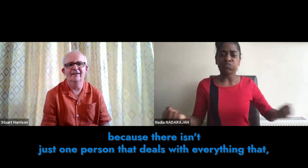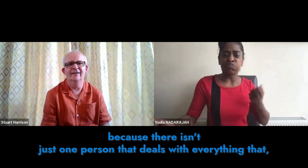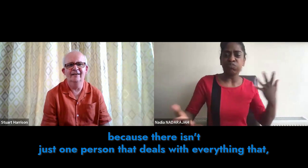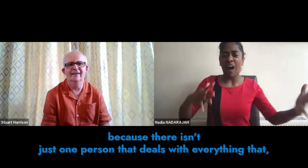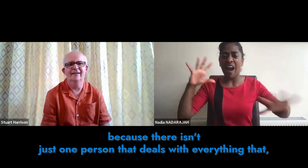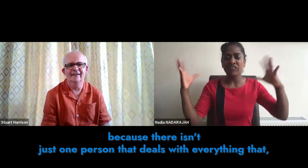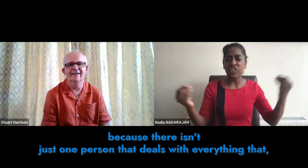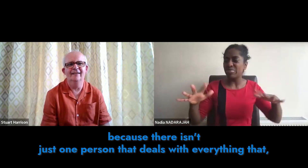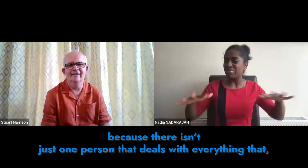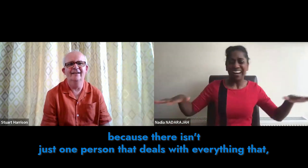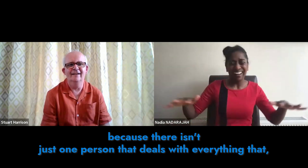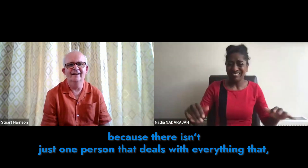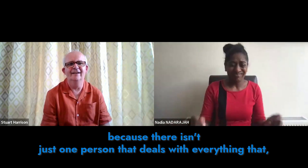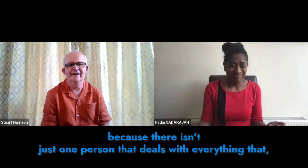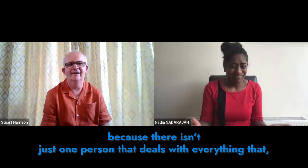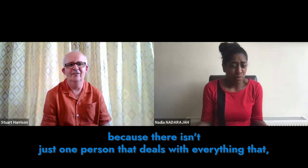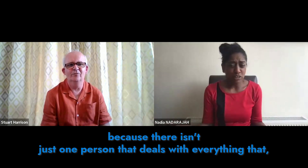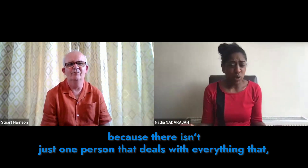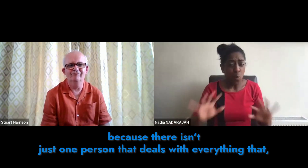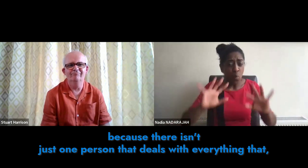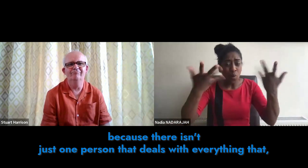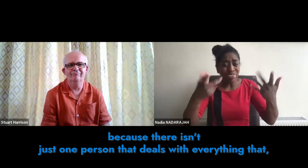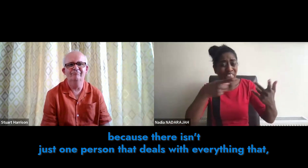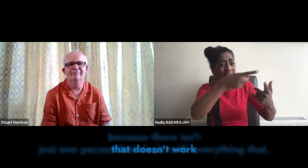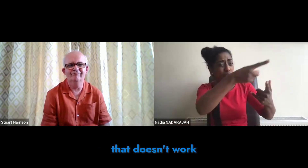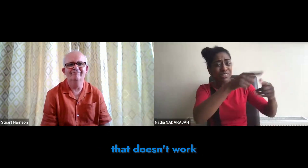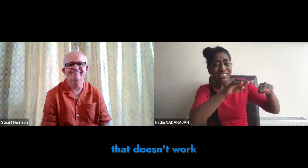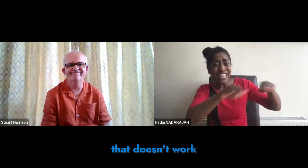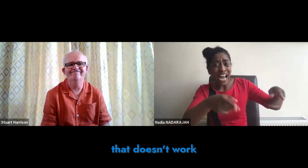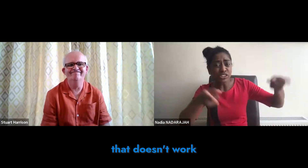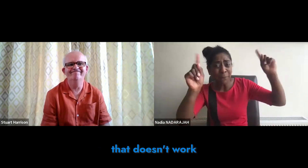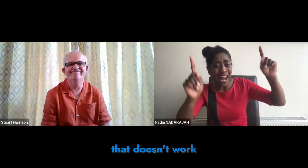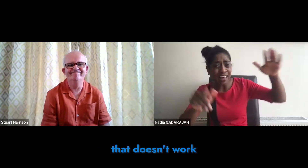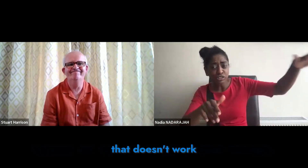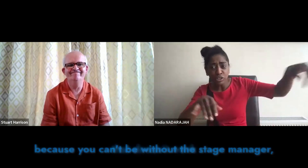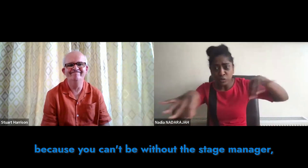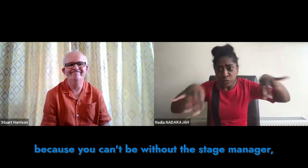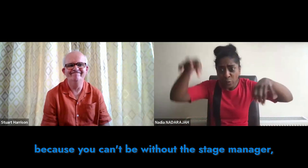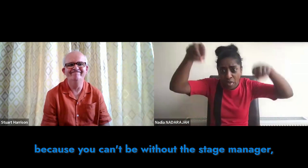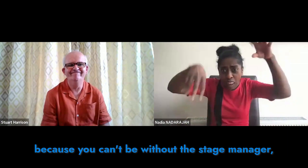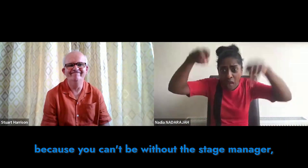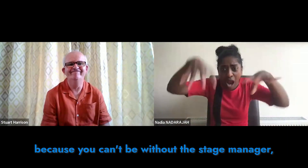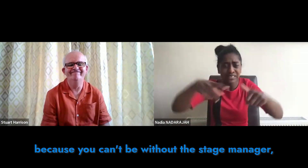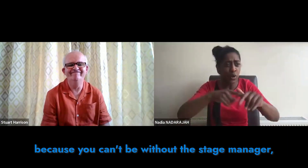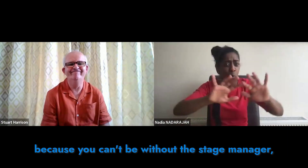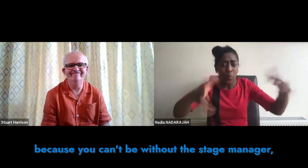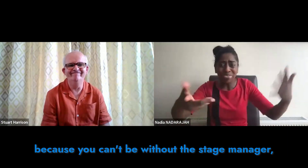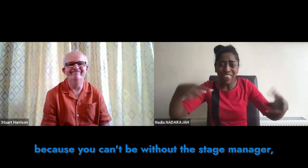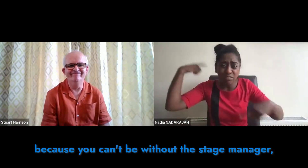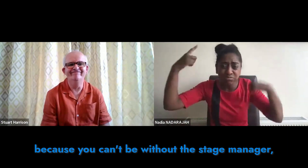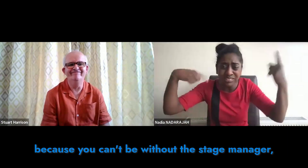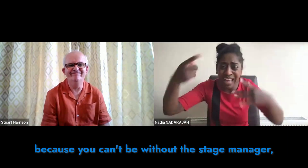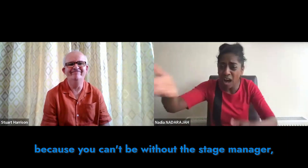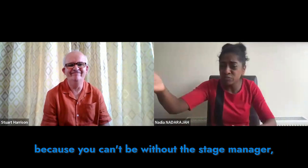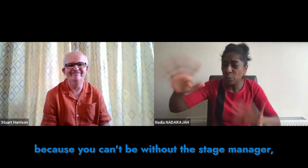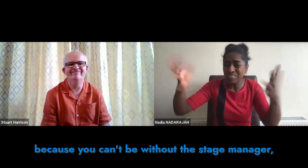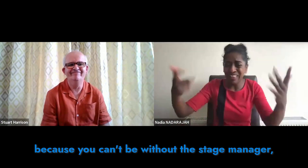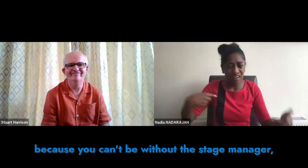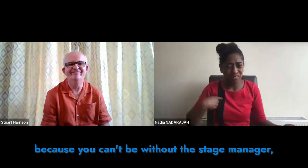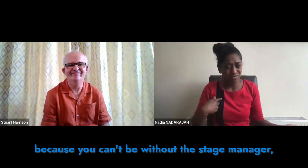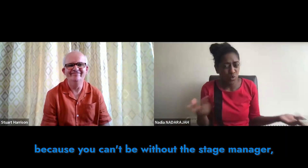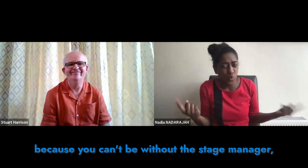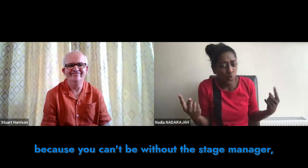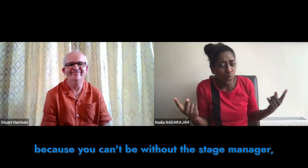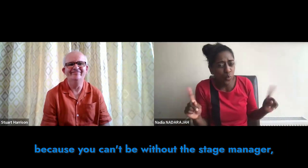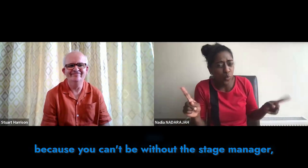because there isn't just one person that deals with everything. That doesn't work. Because you can't be